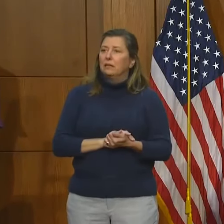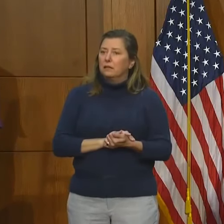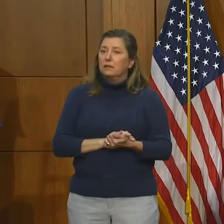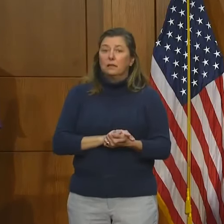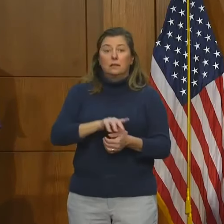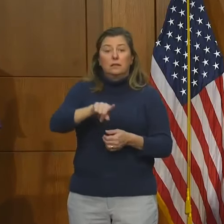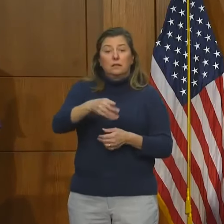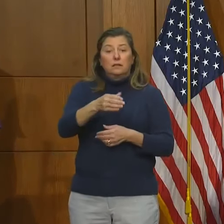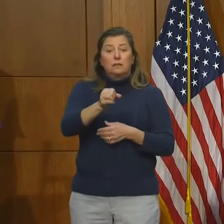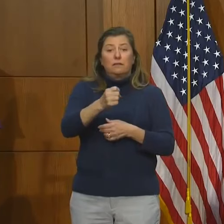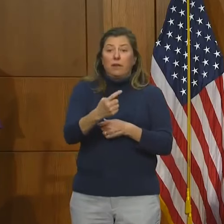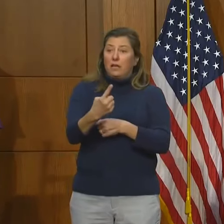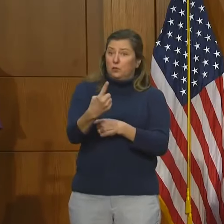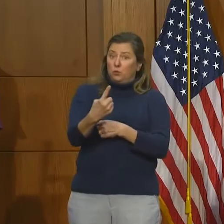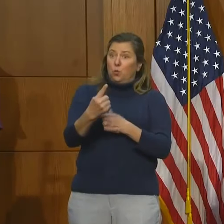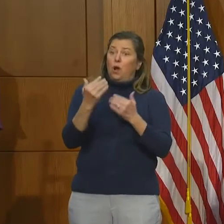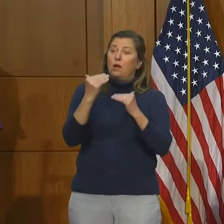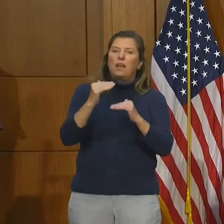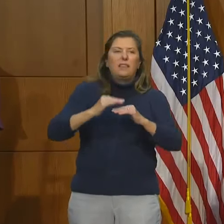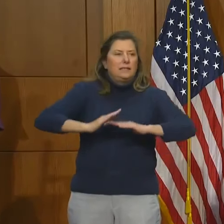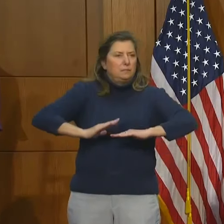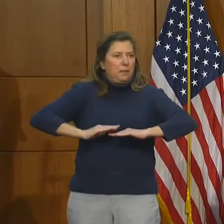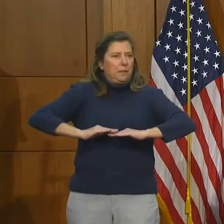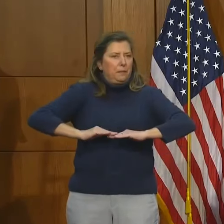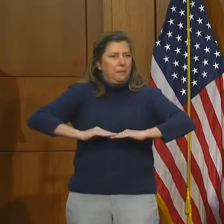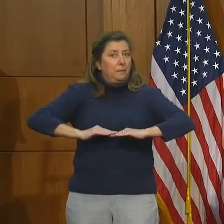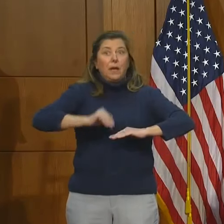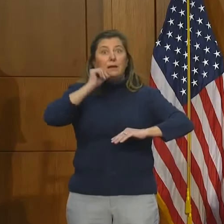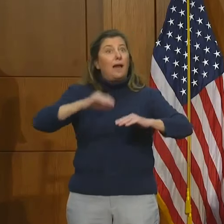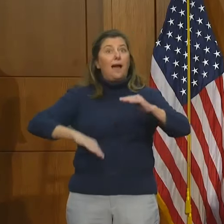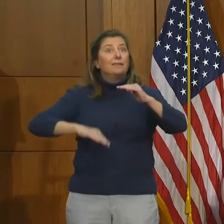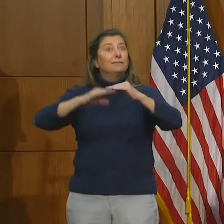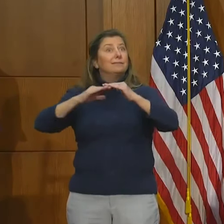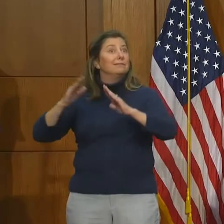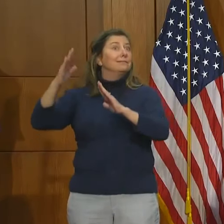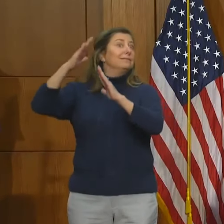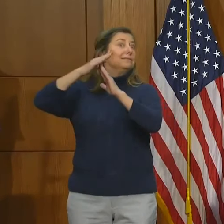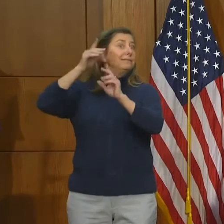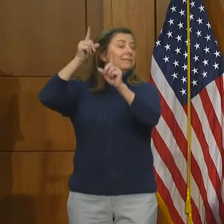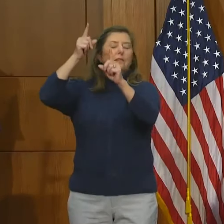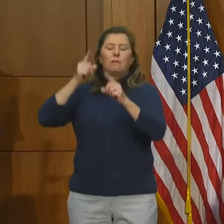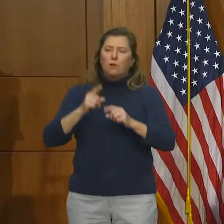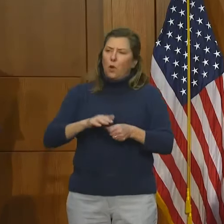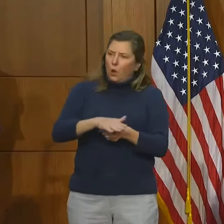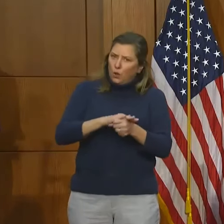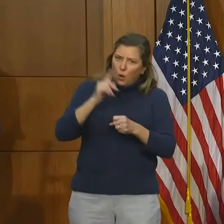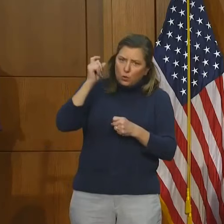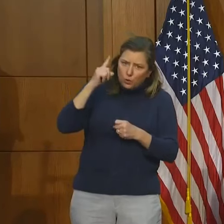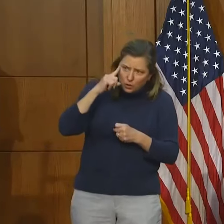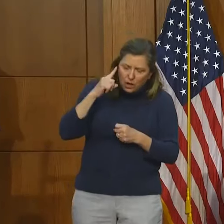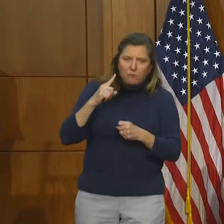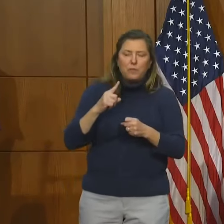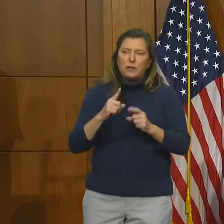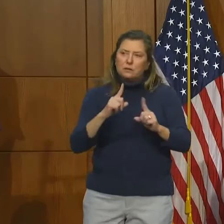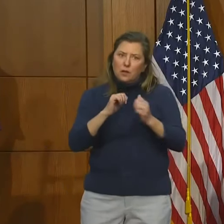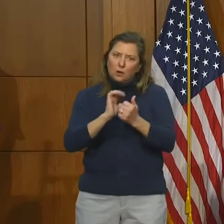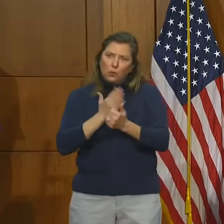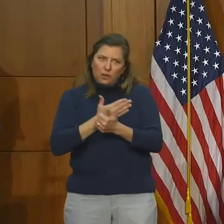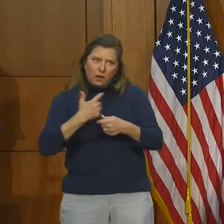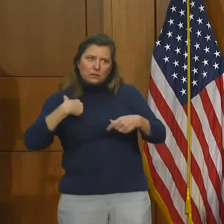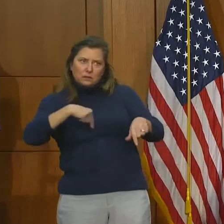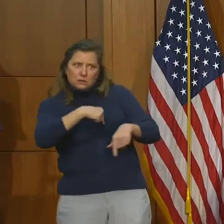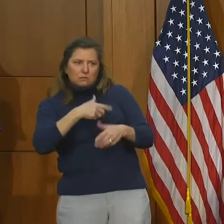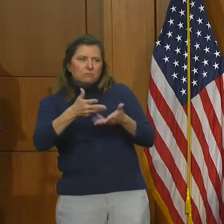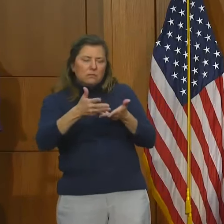Phase 1 restrictions will be a floor, not a ceiling, and local governments should consult with our administration